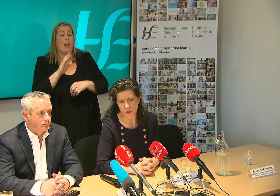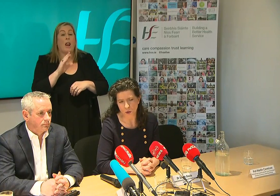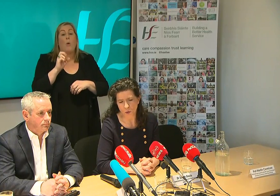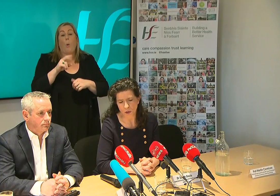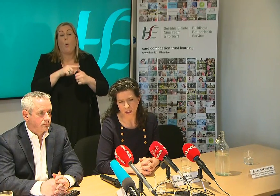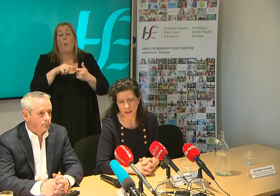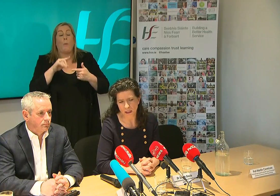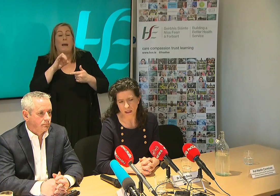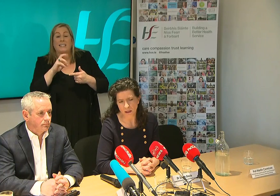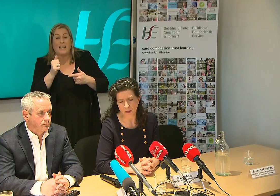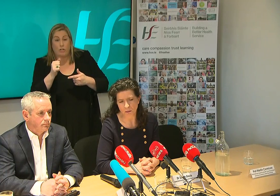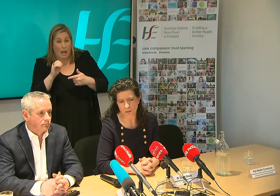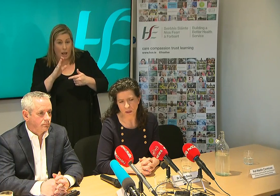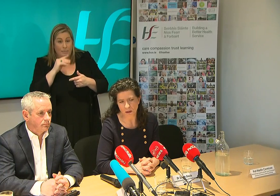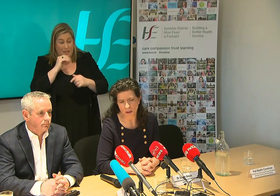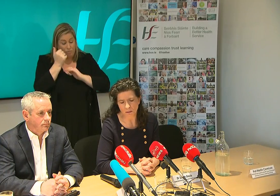So